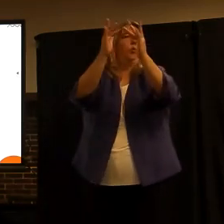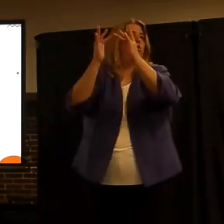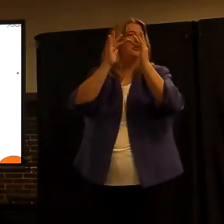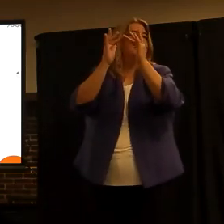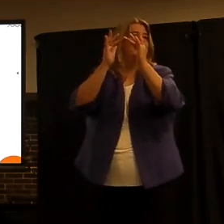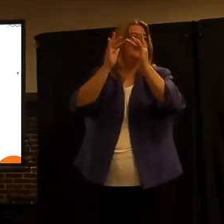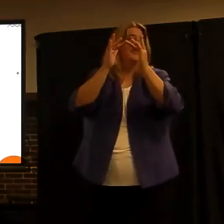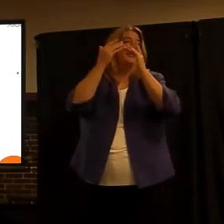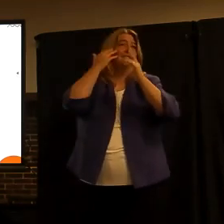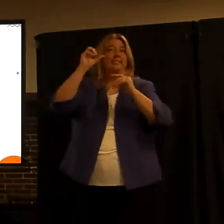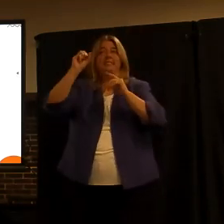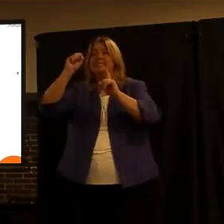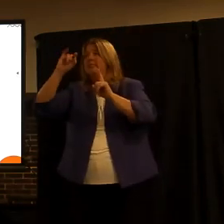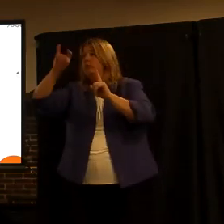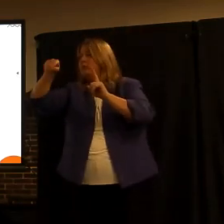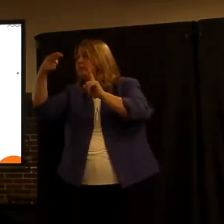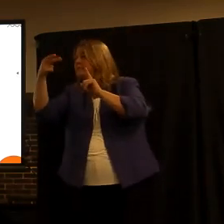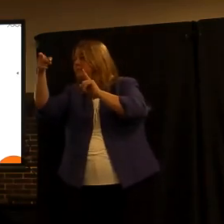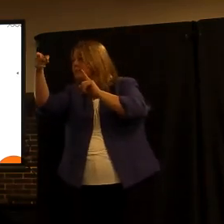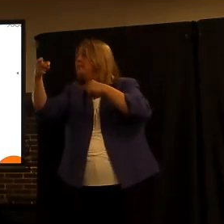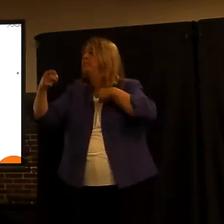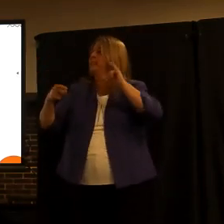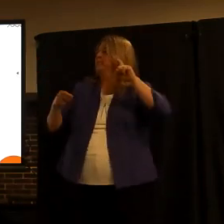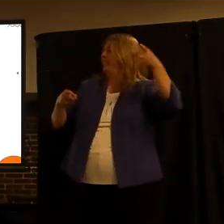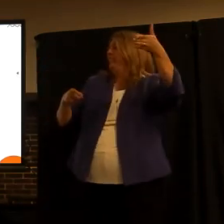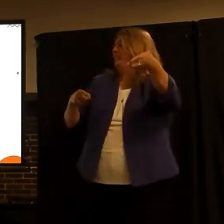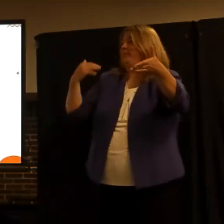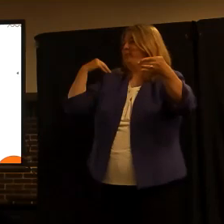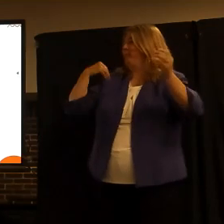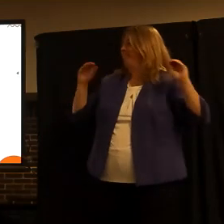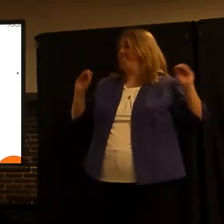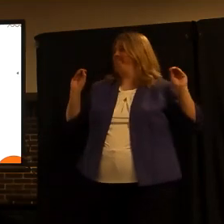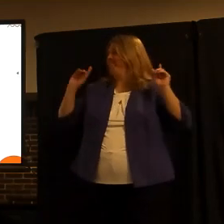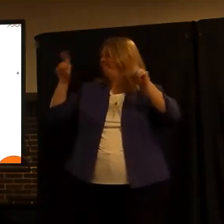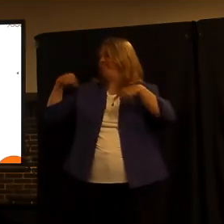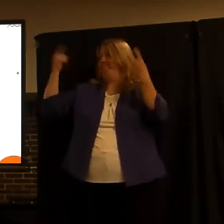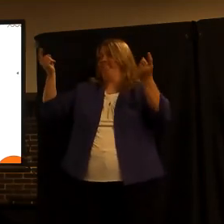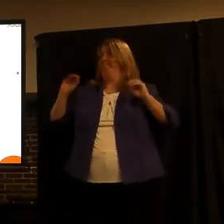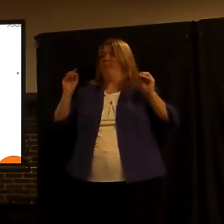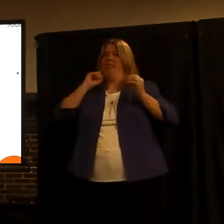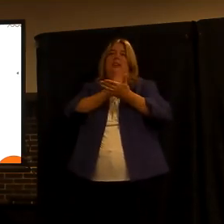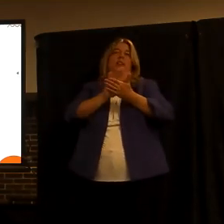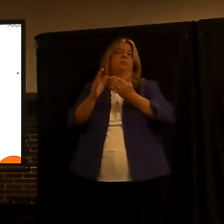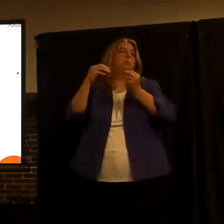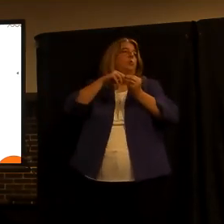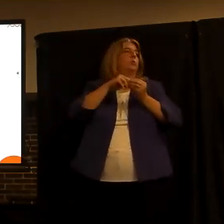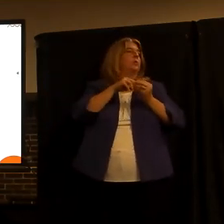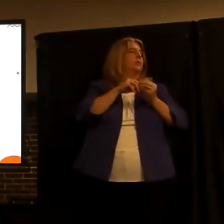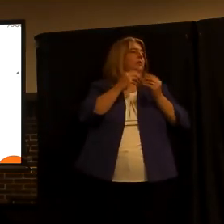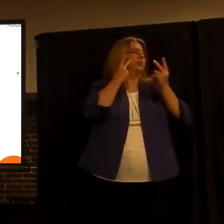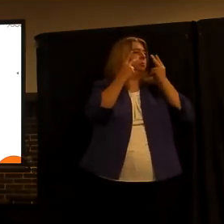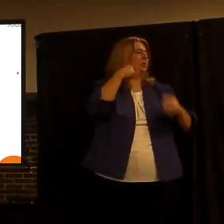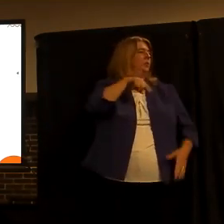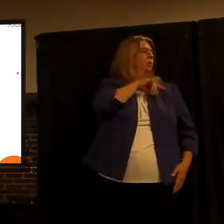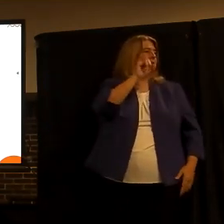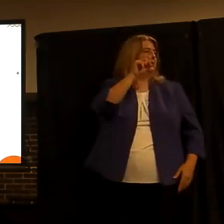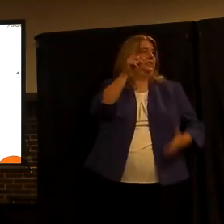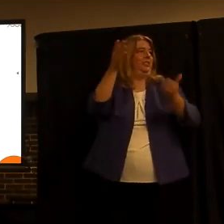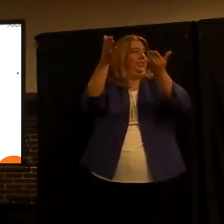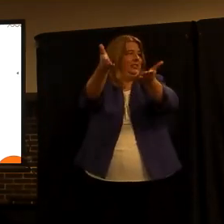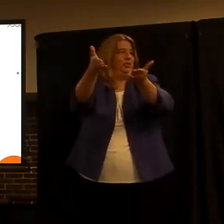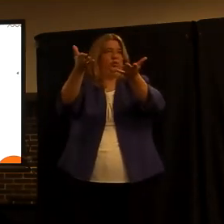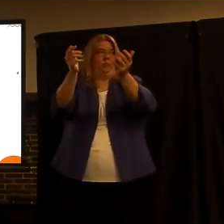mentors. So the perk of that is that now we are part of the CDHHE network. St. Joseph's School for the Deaf has been